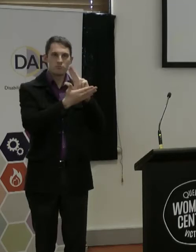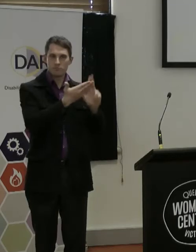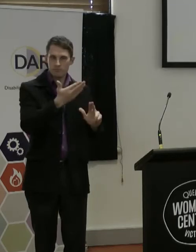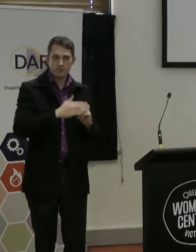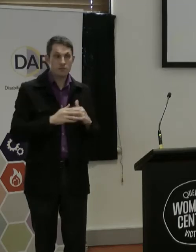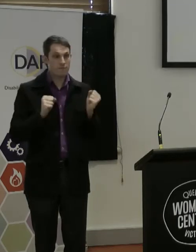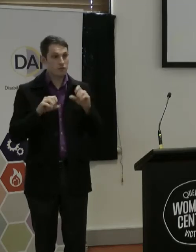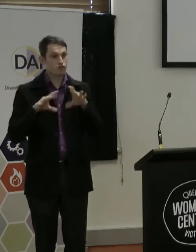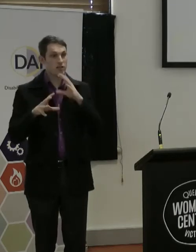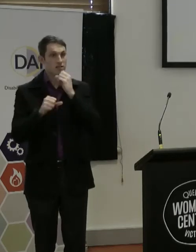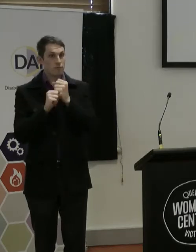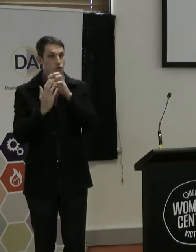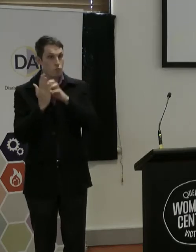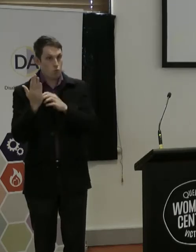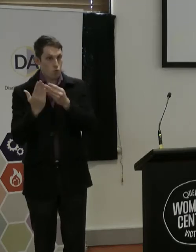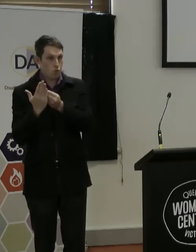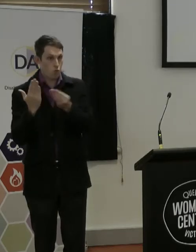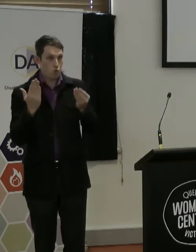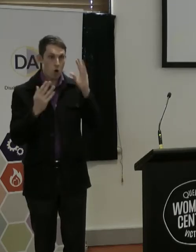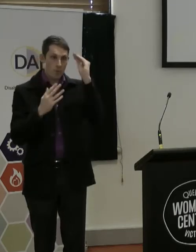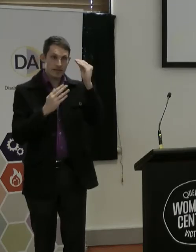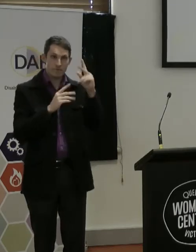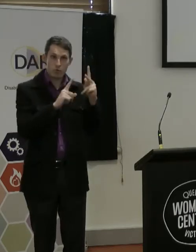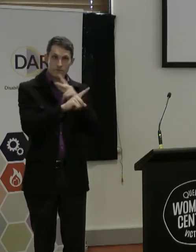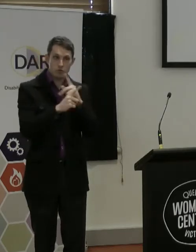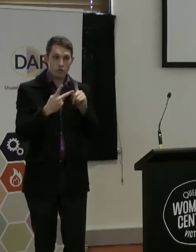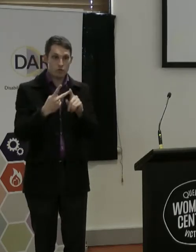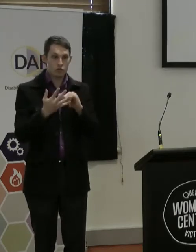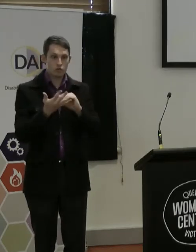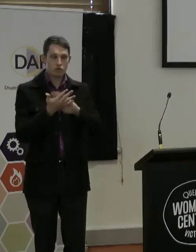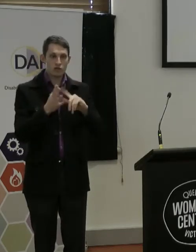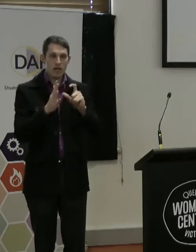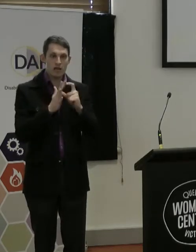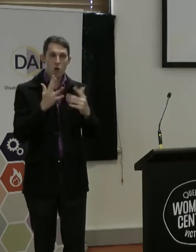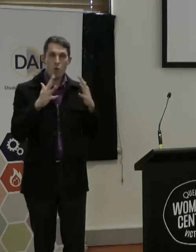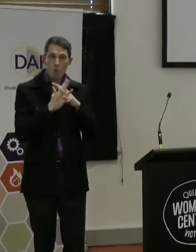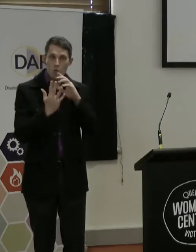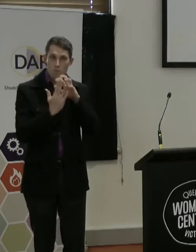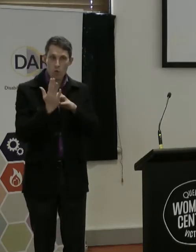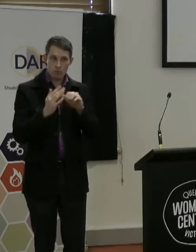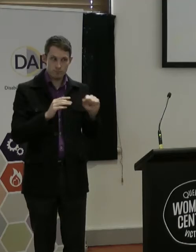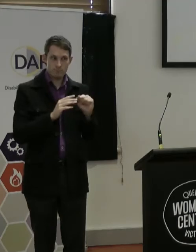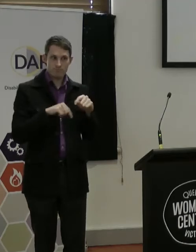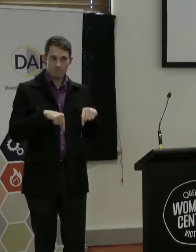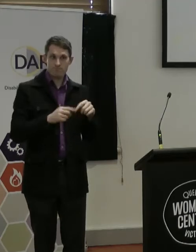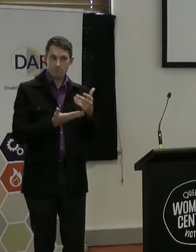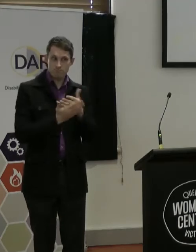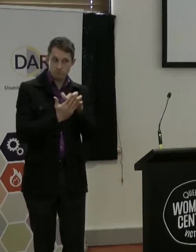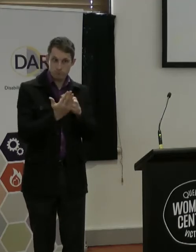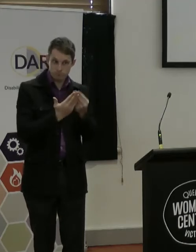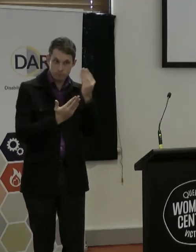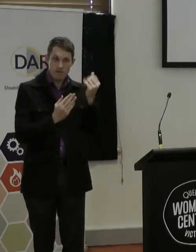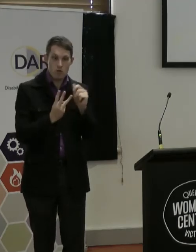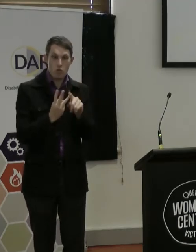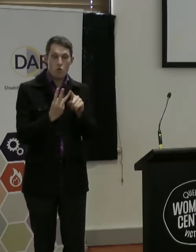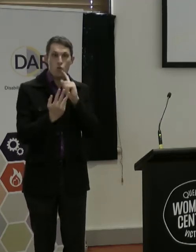government report that went to the committee for review. There was also the shadow report that Patrick's identified, and there was a third report which was prepared